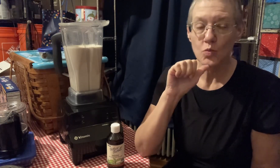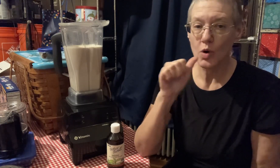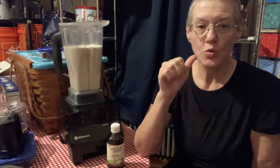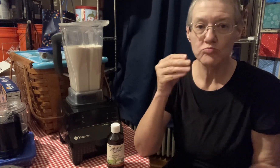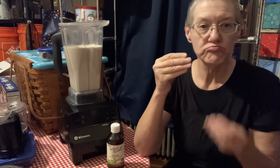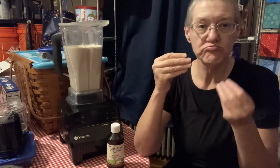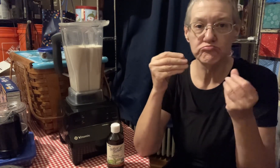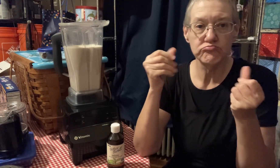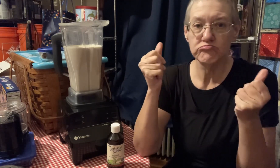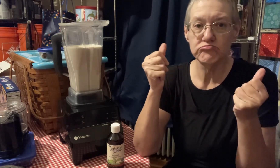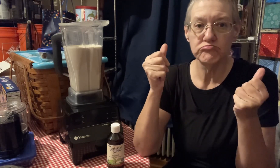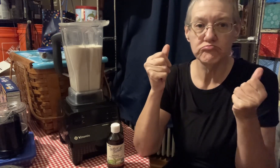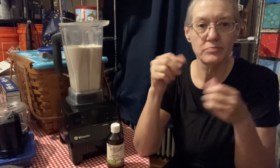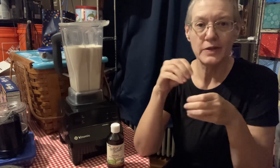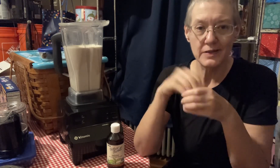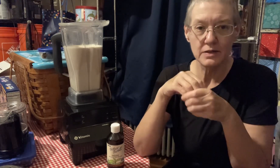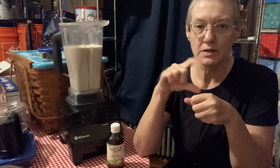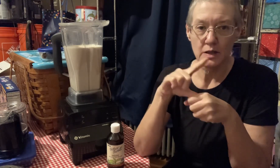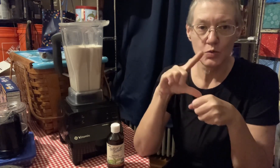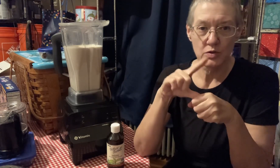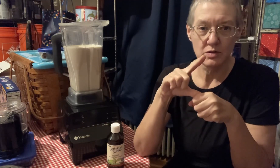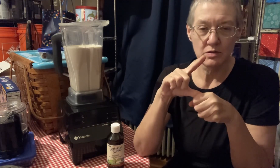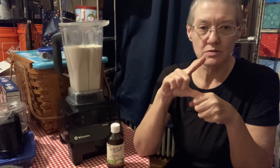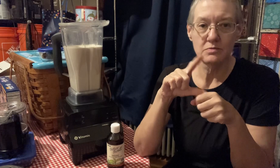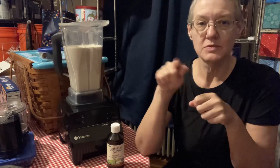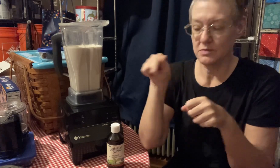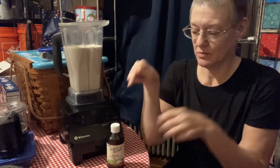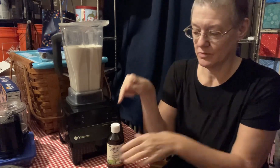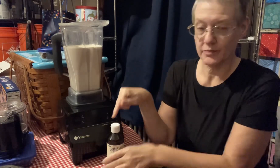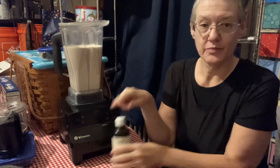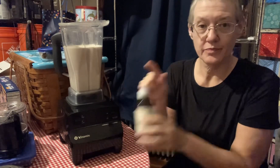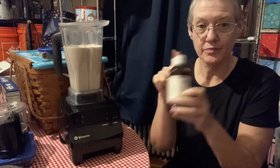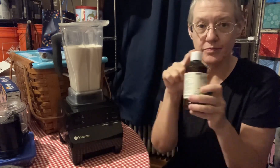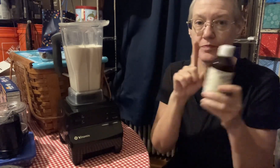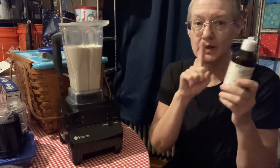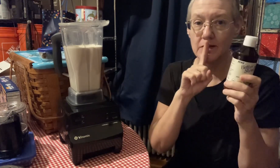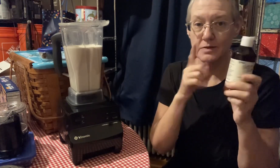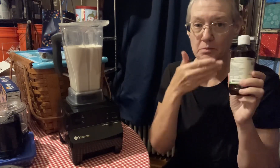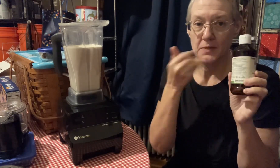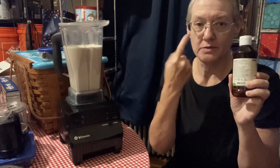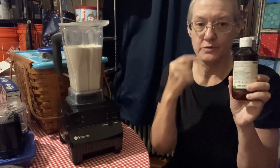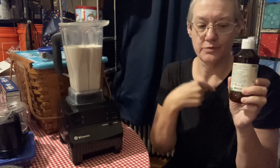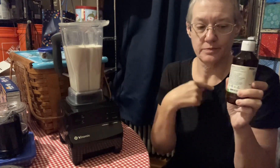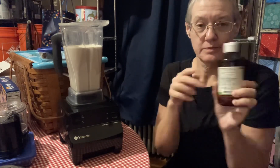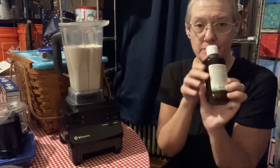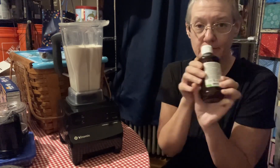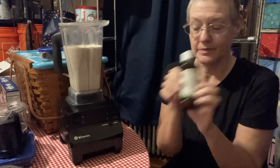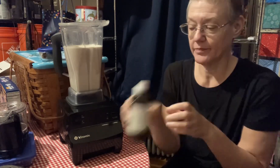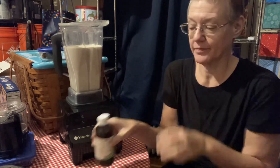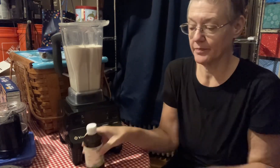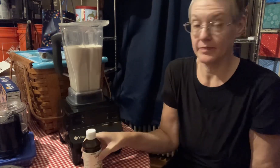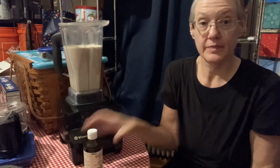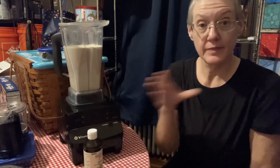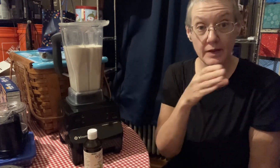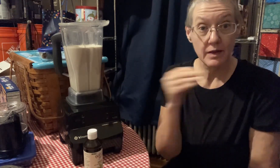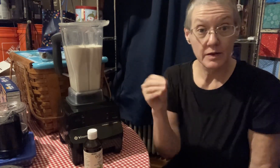or swerve, they won't dissolve in liquids. But the liquid stevia is going to work the